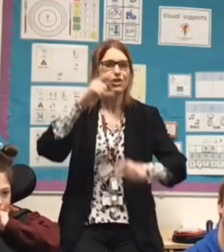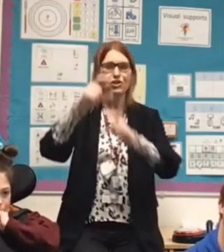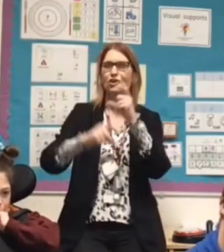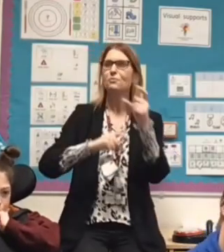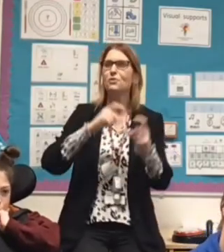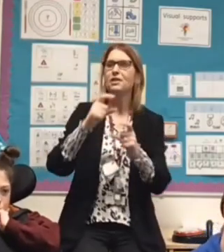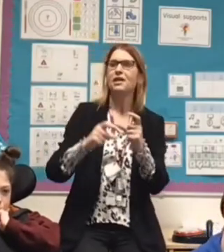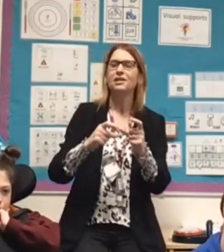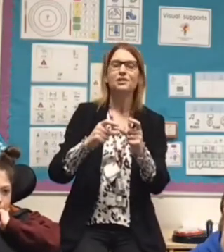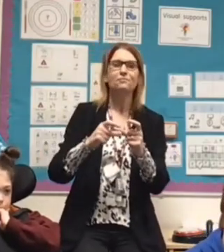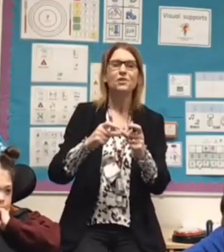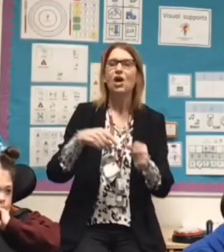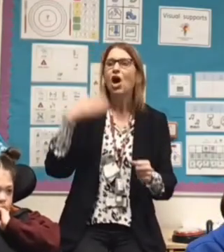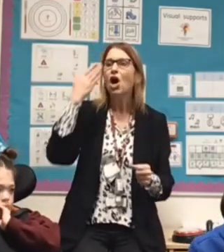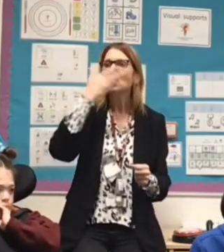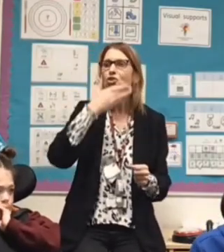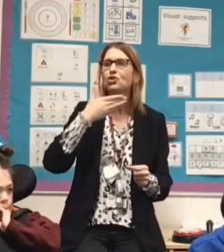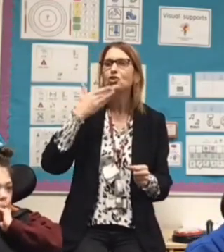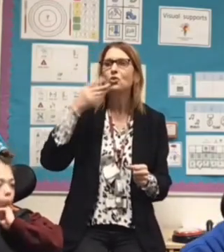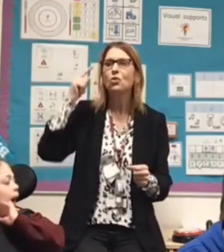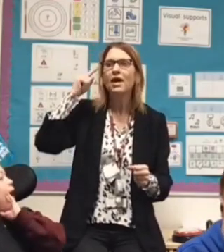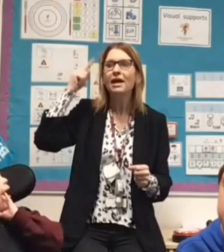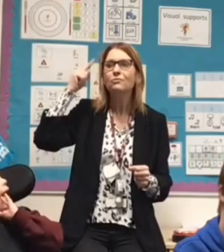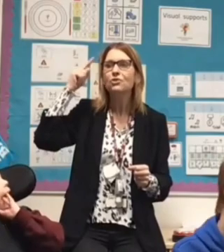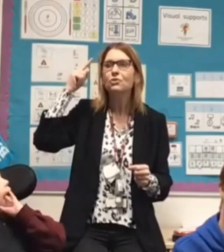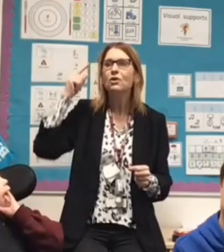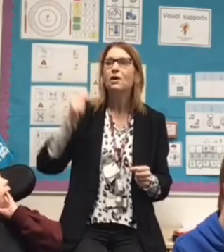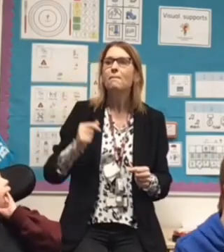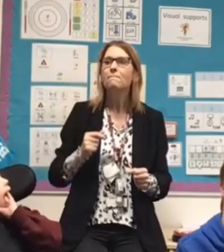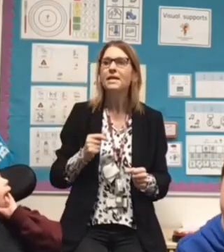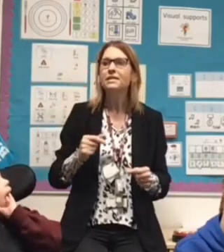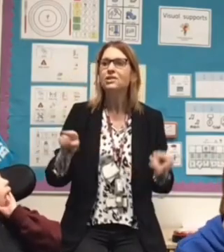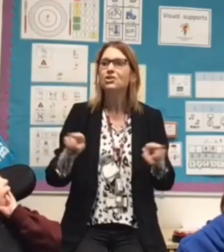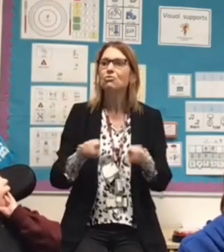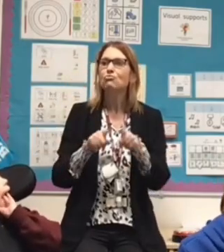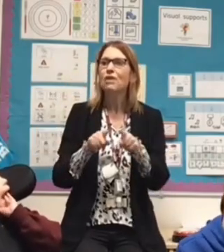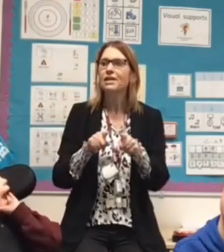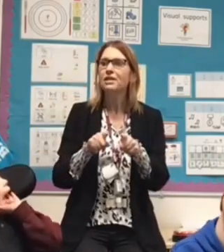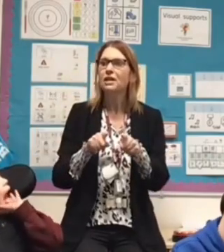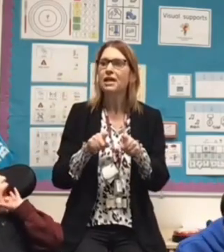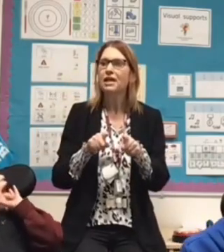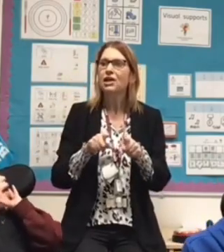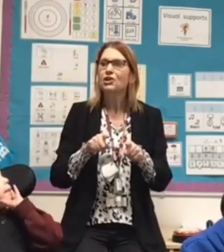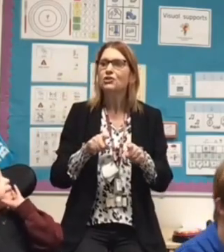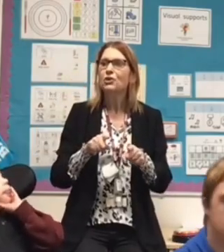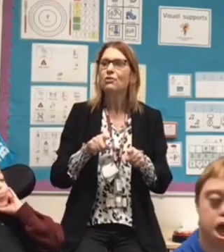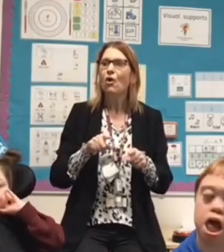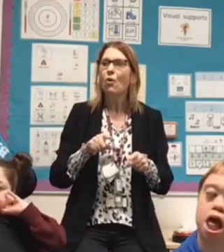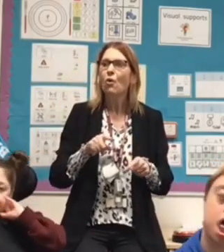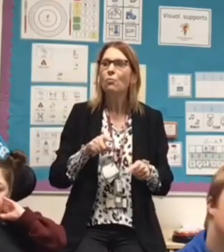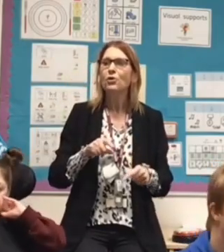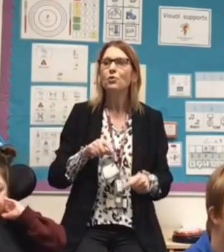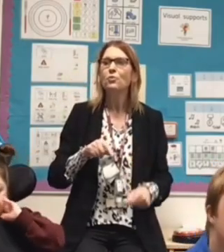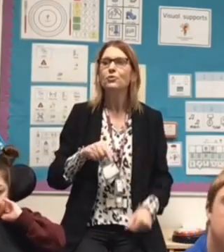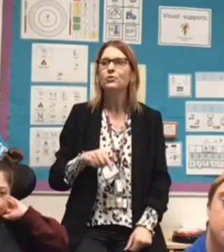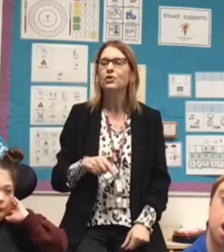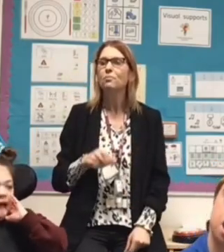to communicate. Our school council meets regularly so that all pupils can